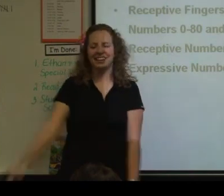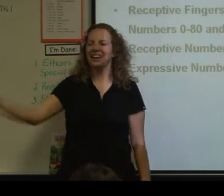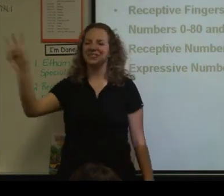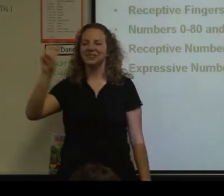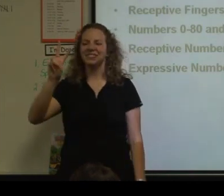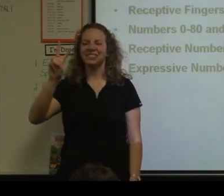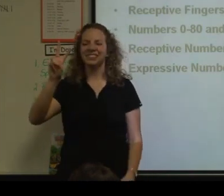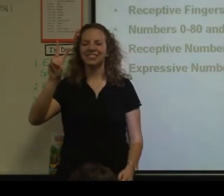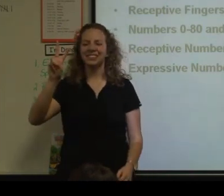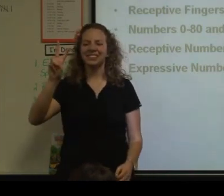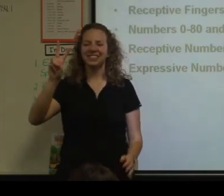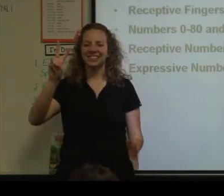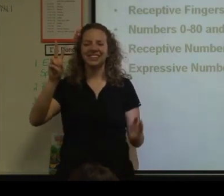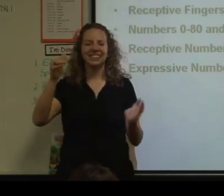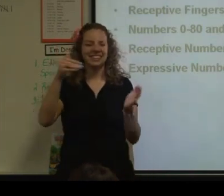okay. Which one?